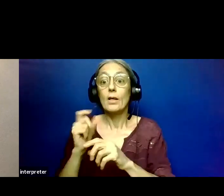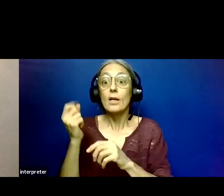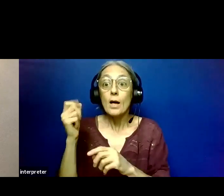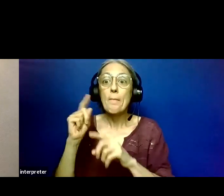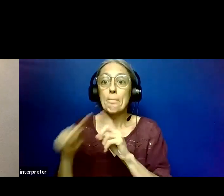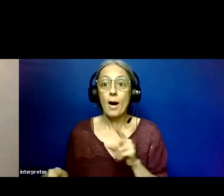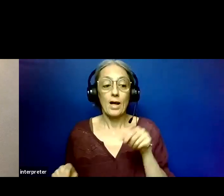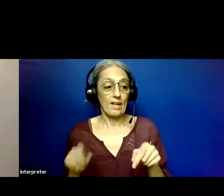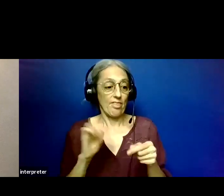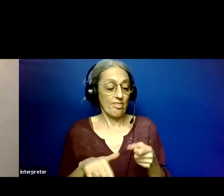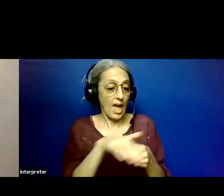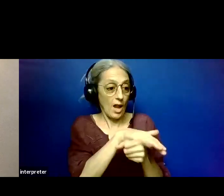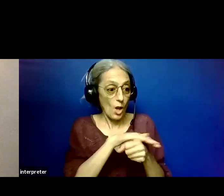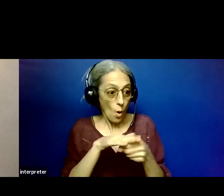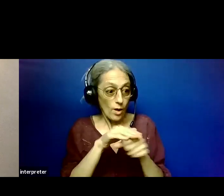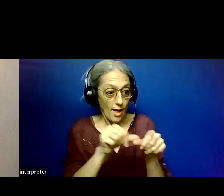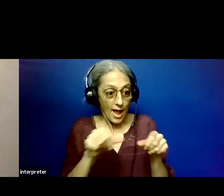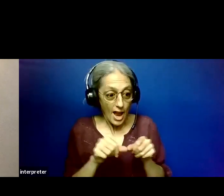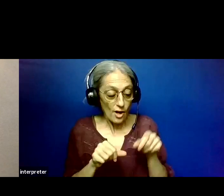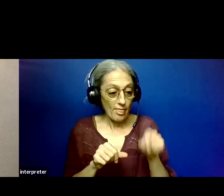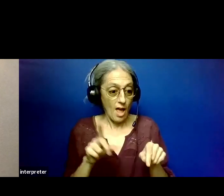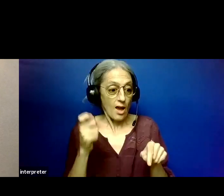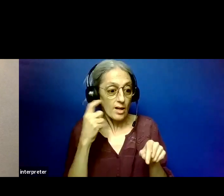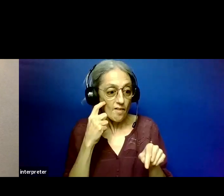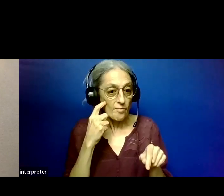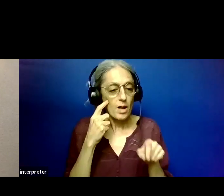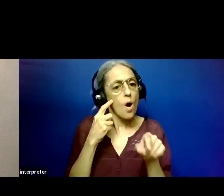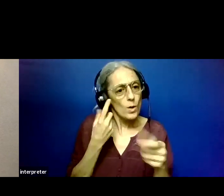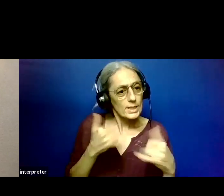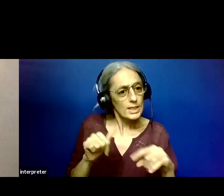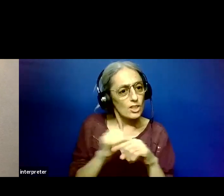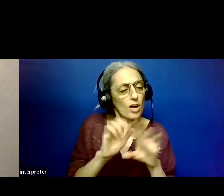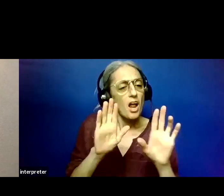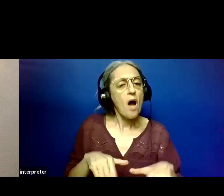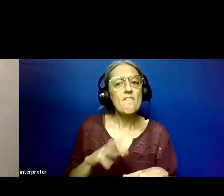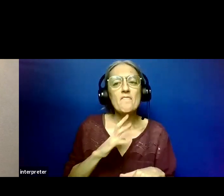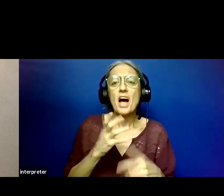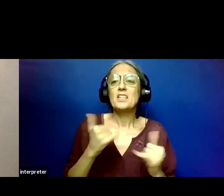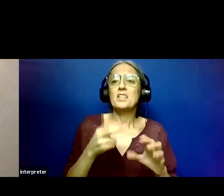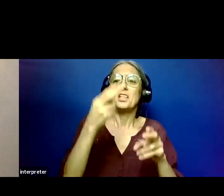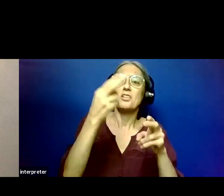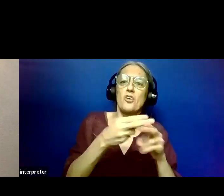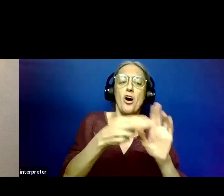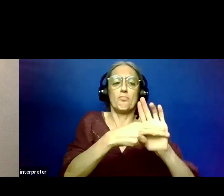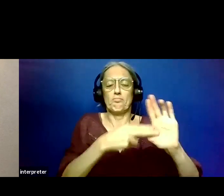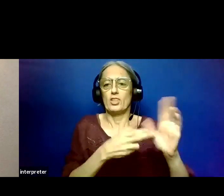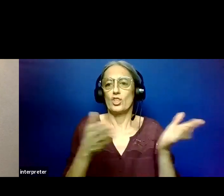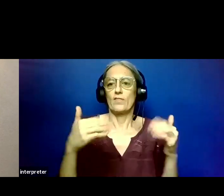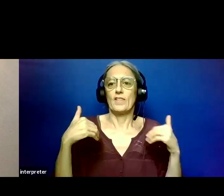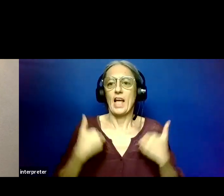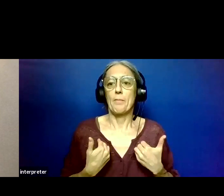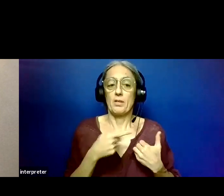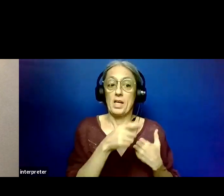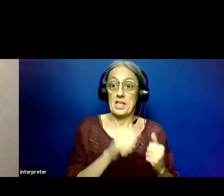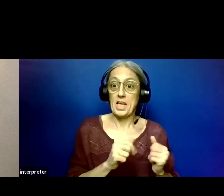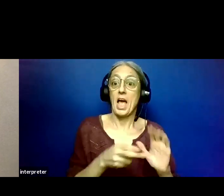to recognize a service dog in training as a full-fledged service animal, they can do so. And then that animal